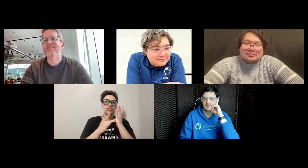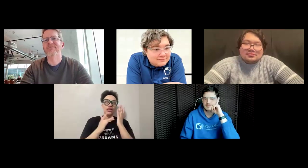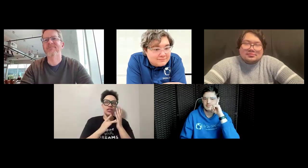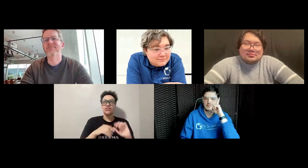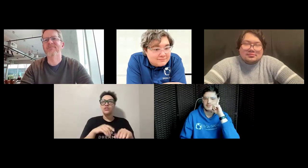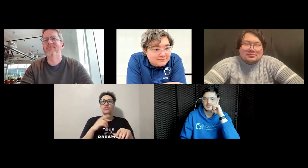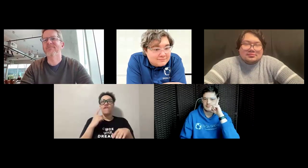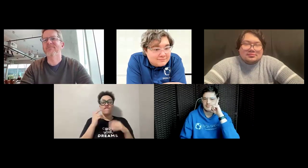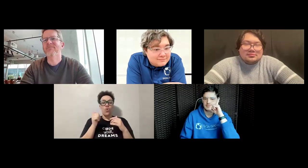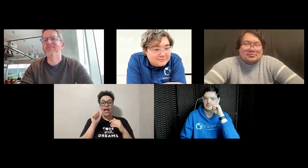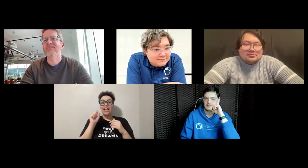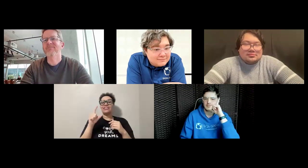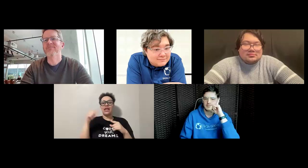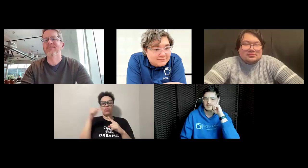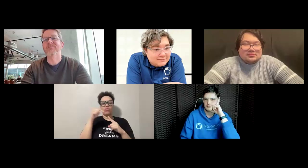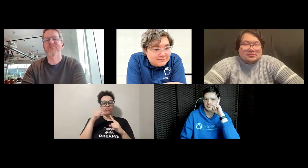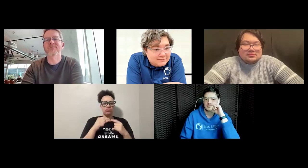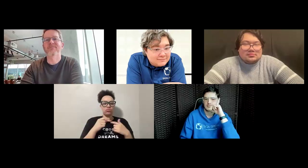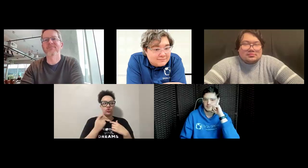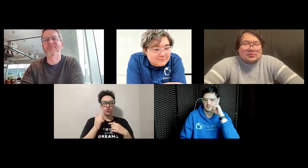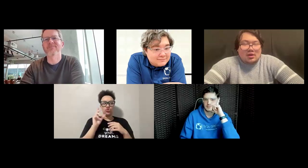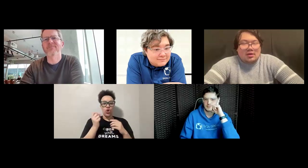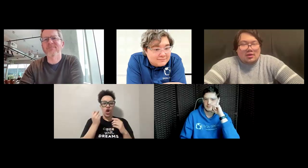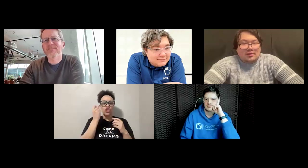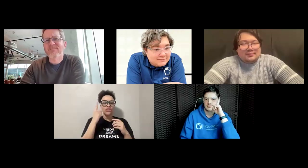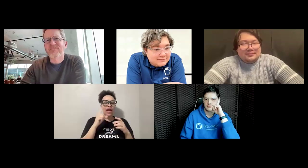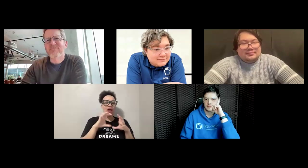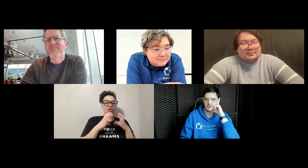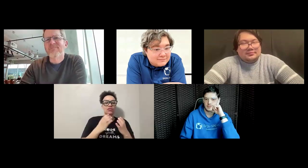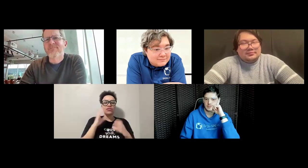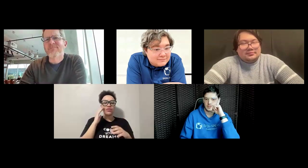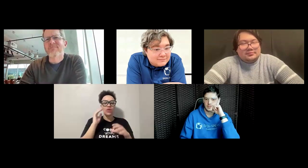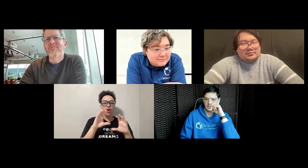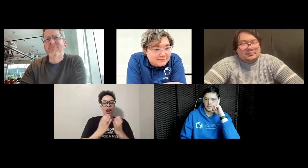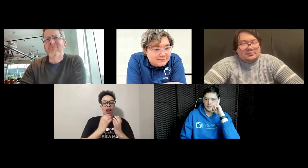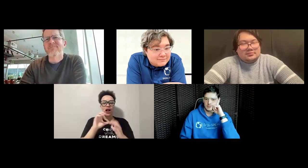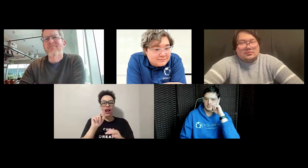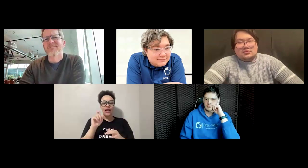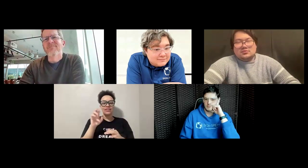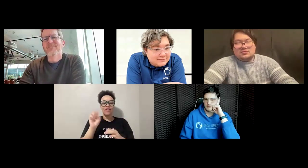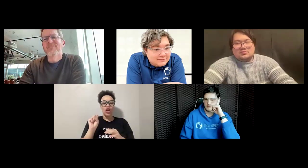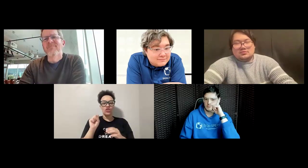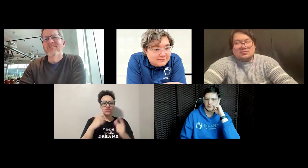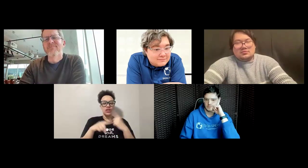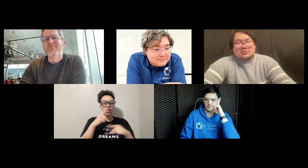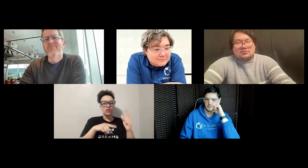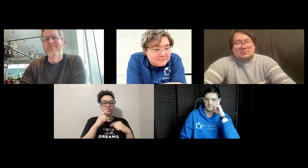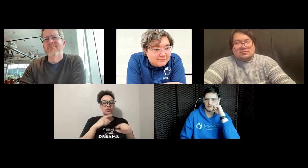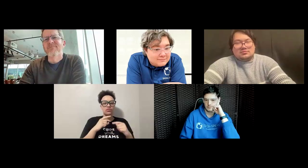Yeah, Destiny here. That's great. Wonderful that the technology is that you're focusing on the language portion and the